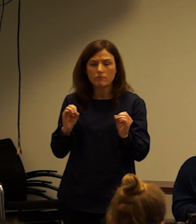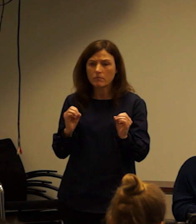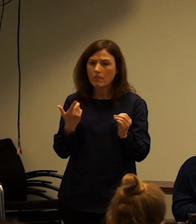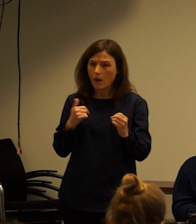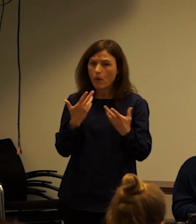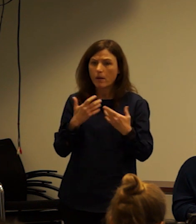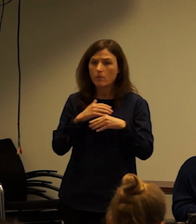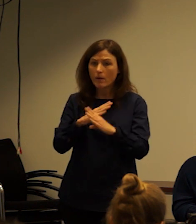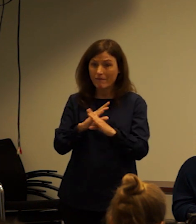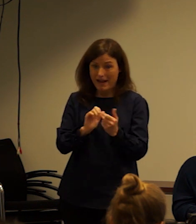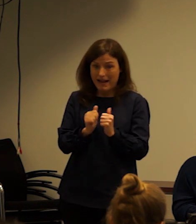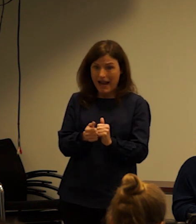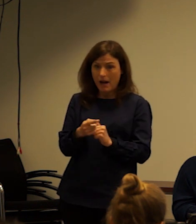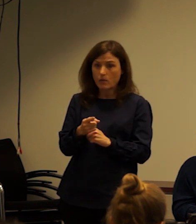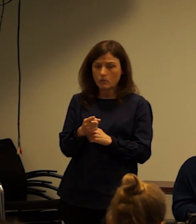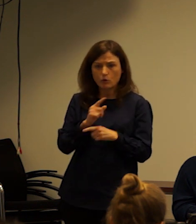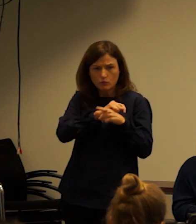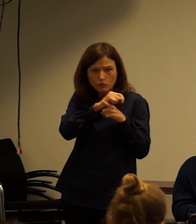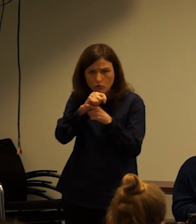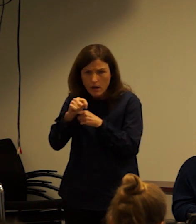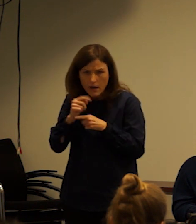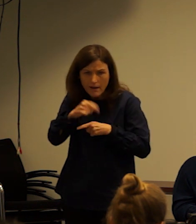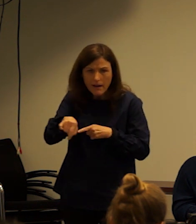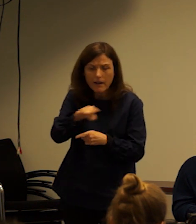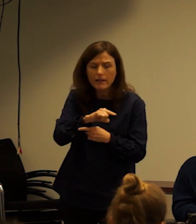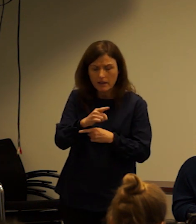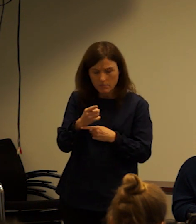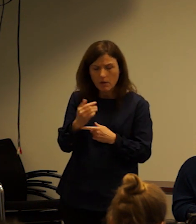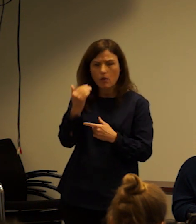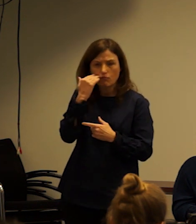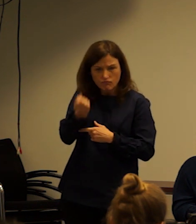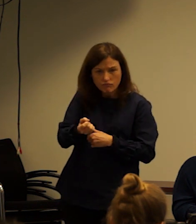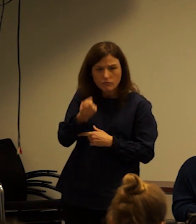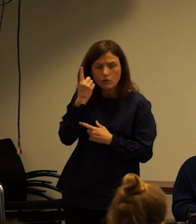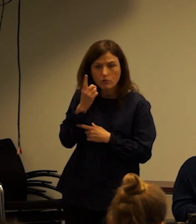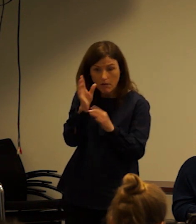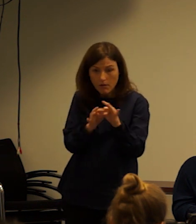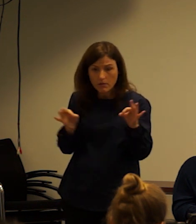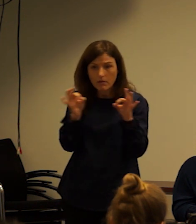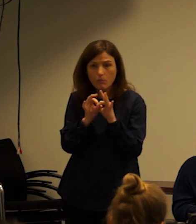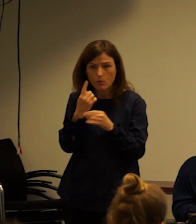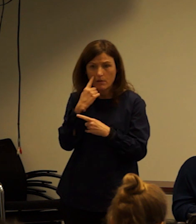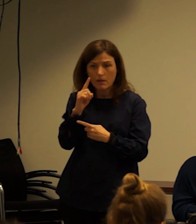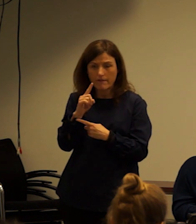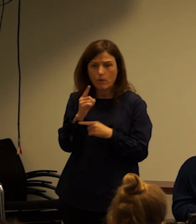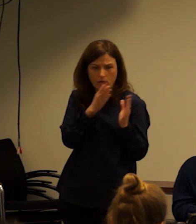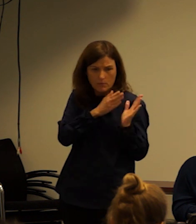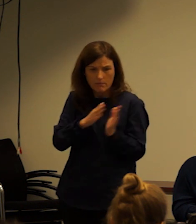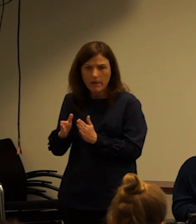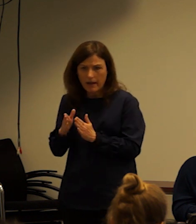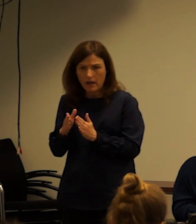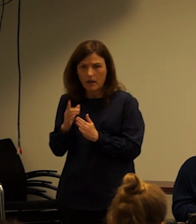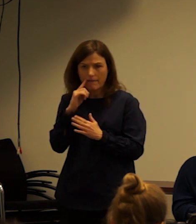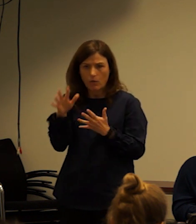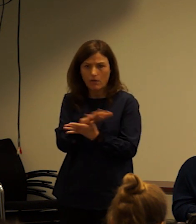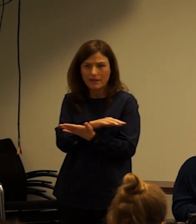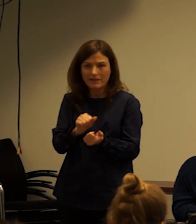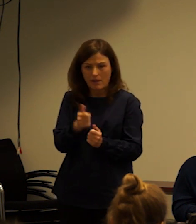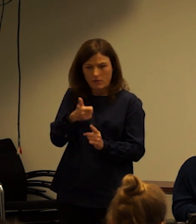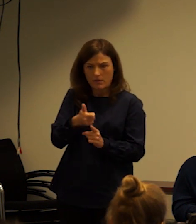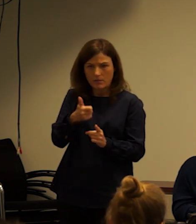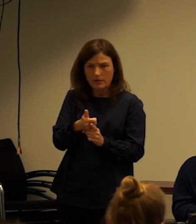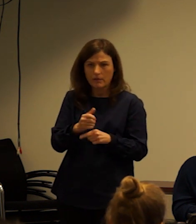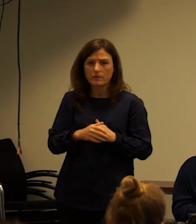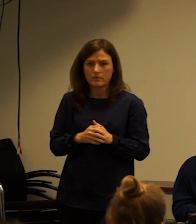going to prevent that is to train them so that they understand the importance of being prepared for a disaster